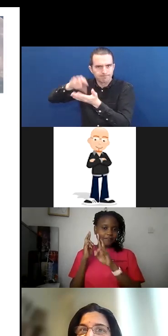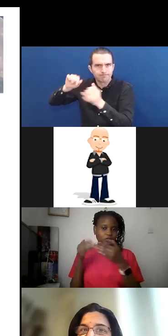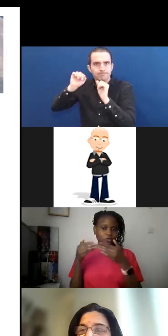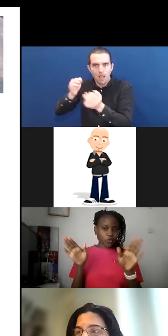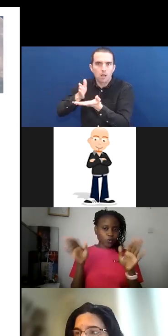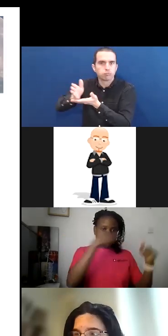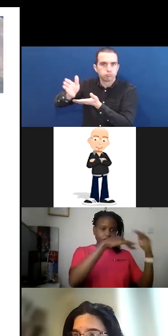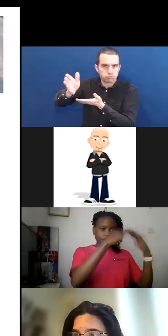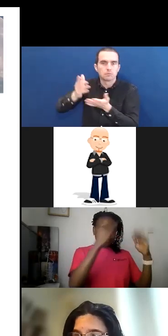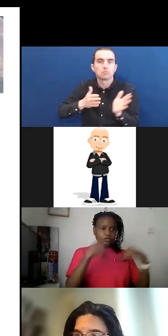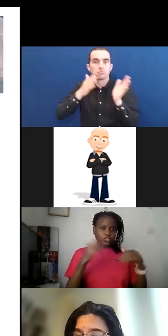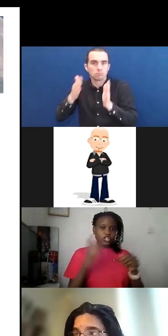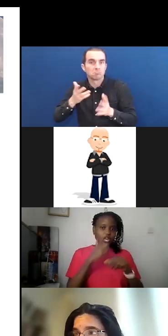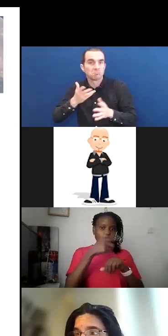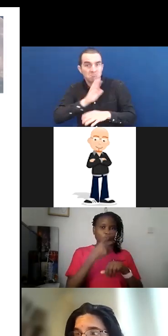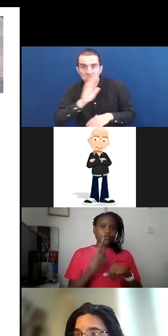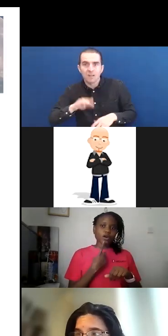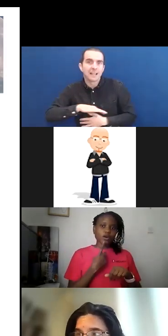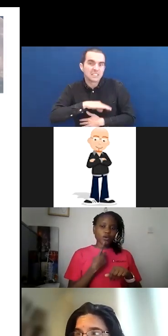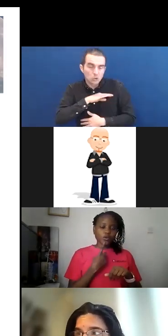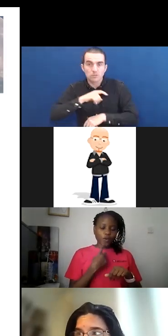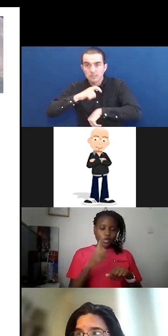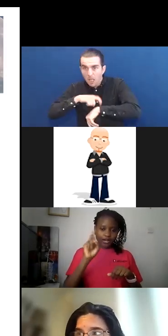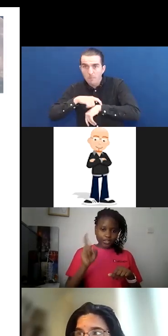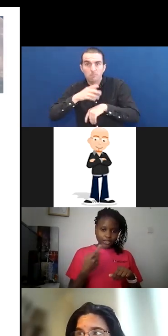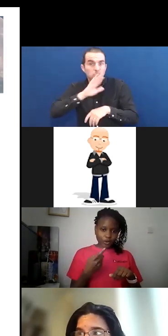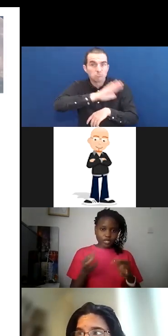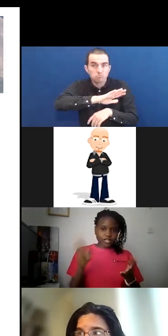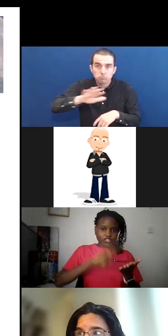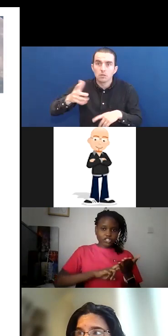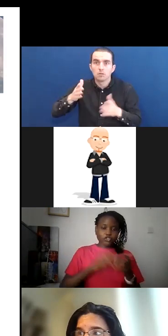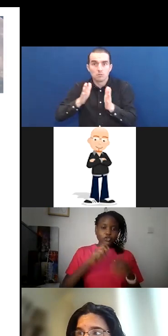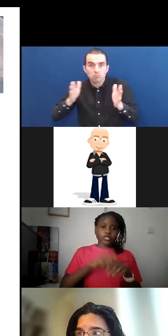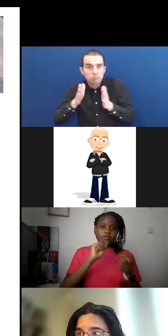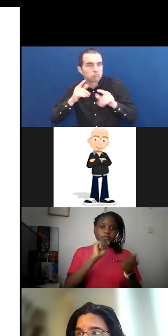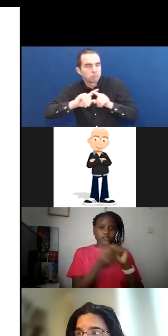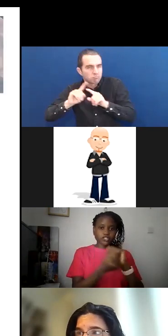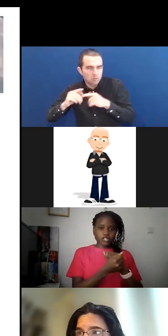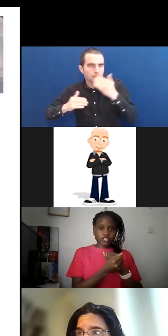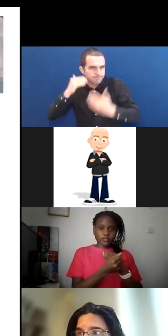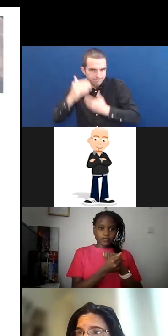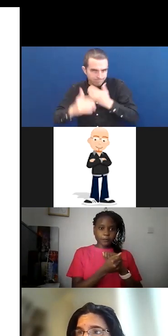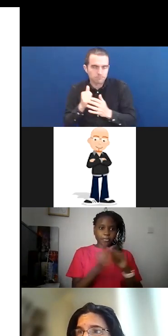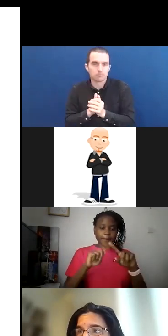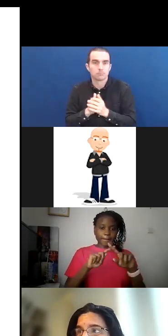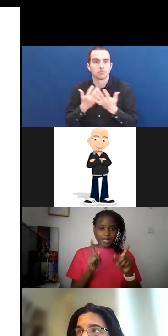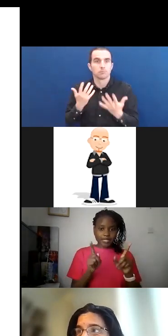over 100,000 registrations. Times have changed, but the definition is still quite